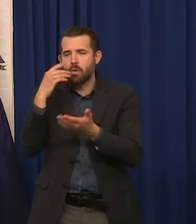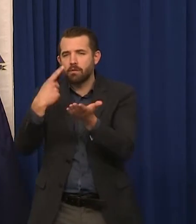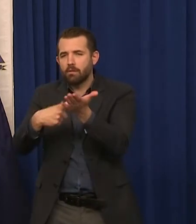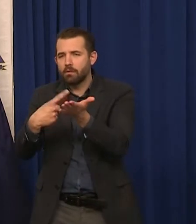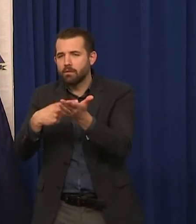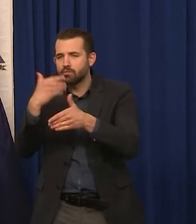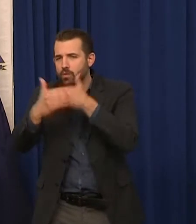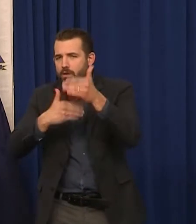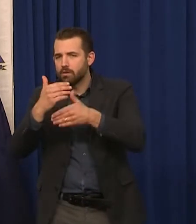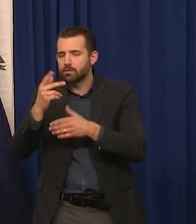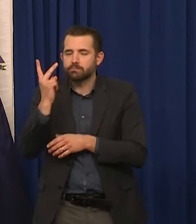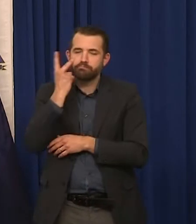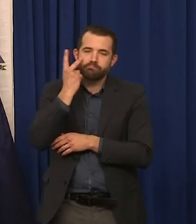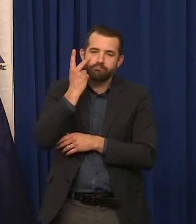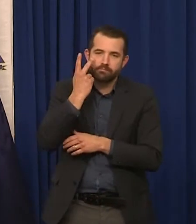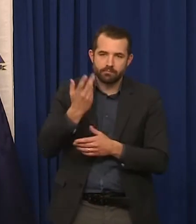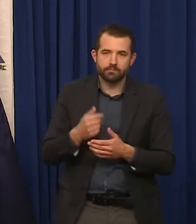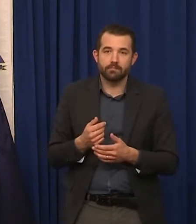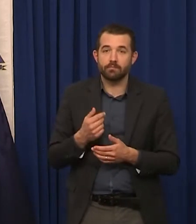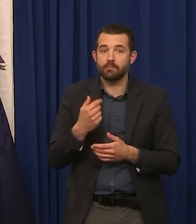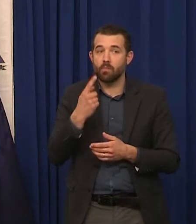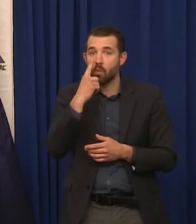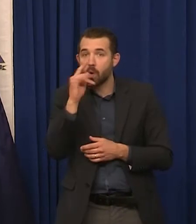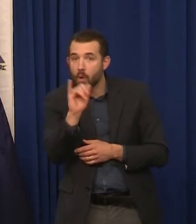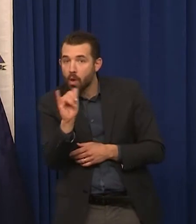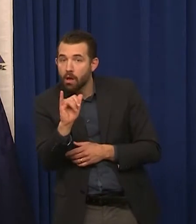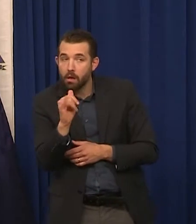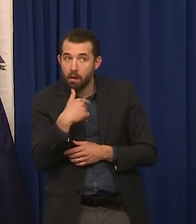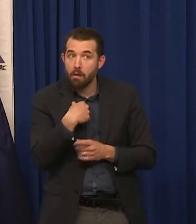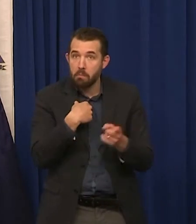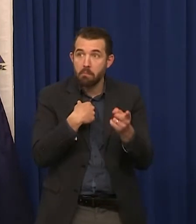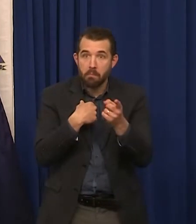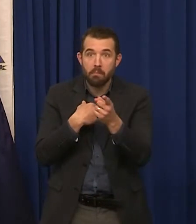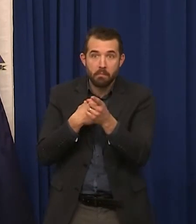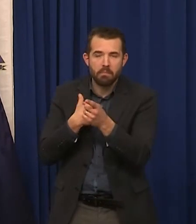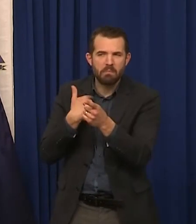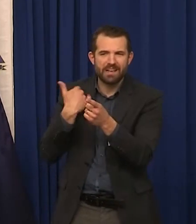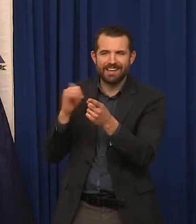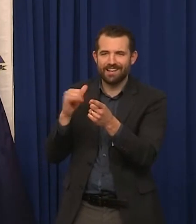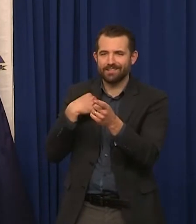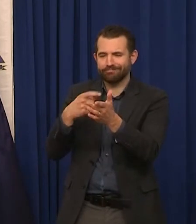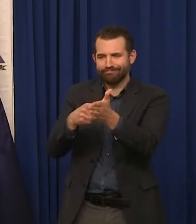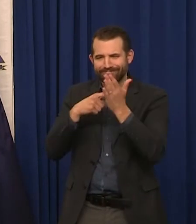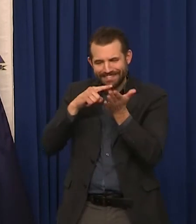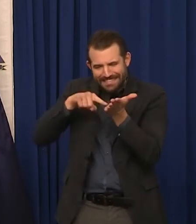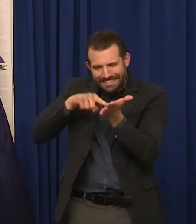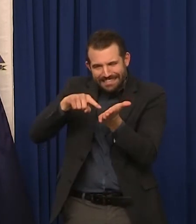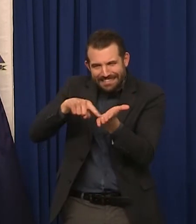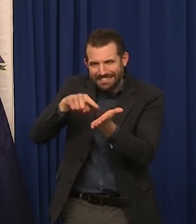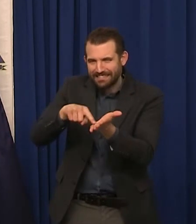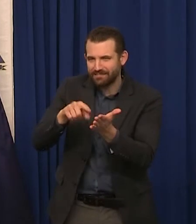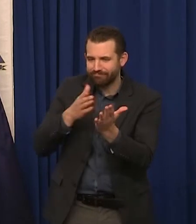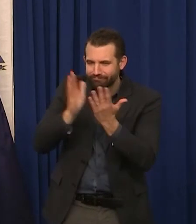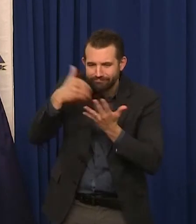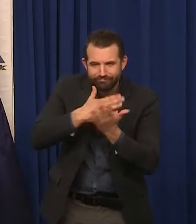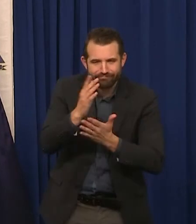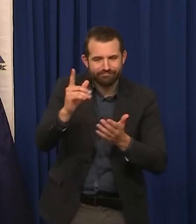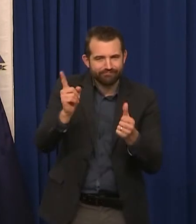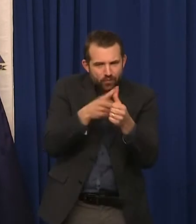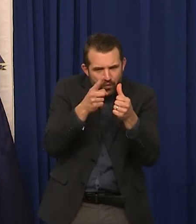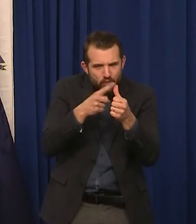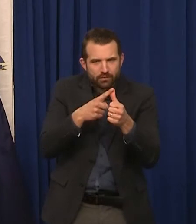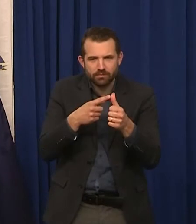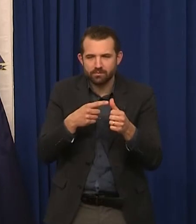particular looks very productive, but we're still going through the diligence. If that were to come through, what that would mean is a much